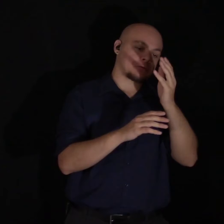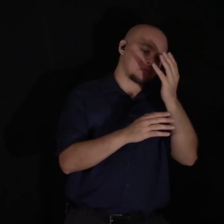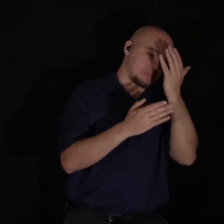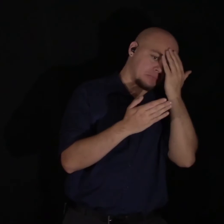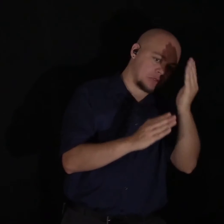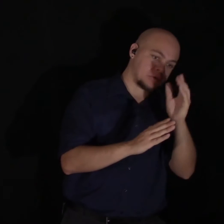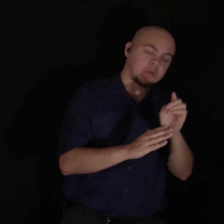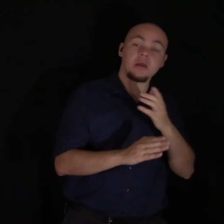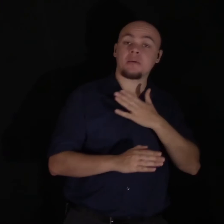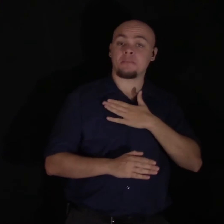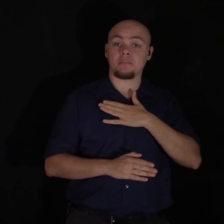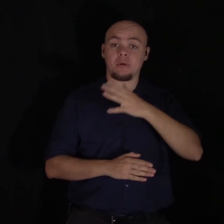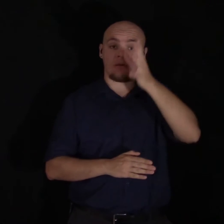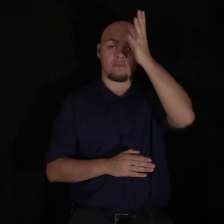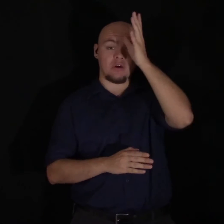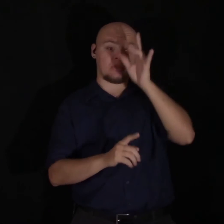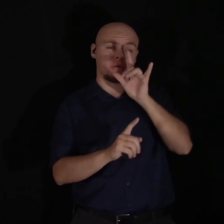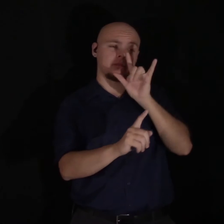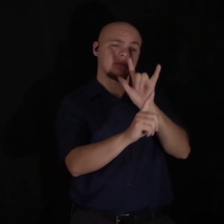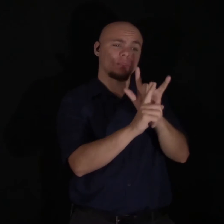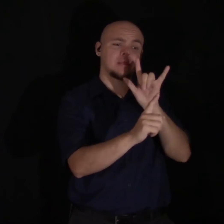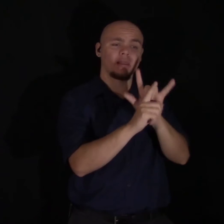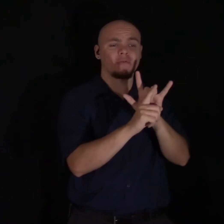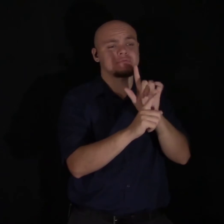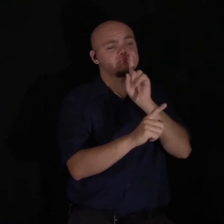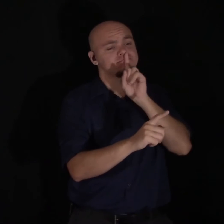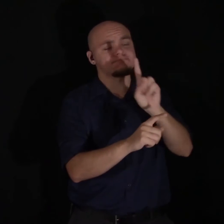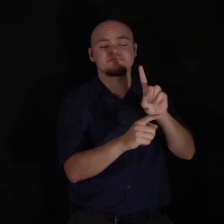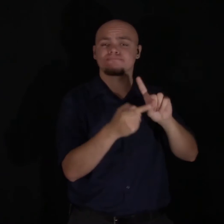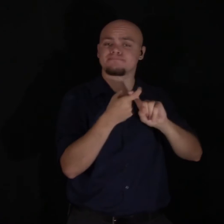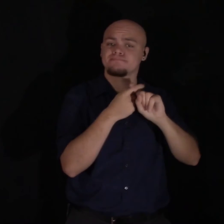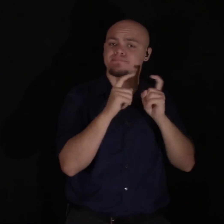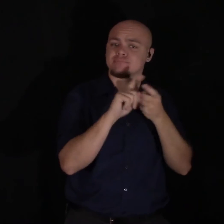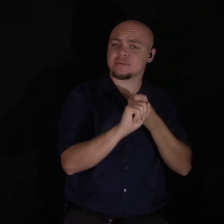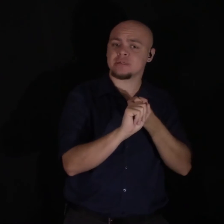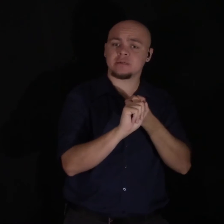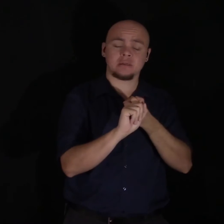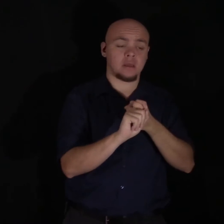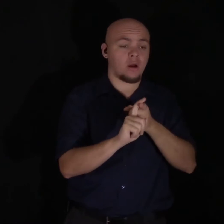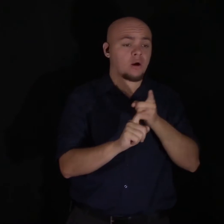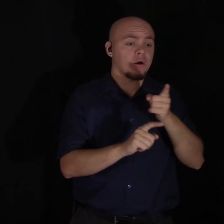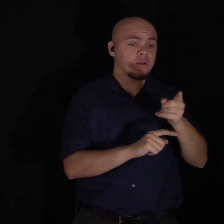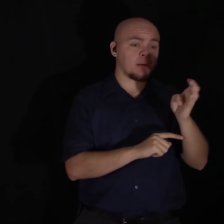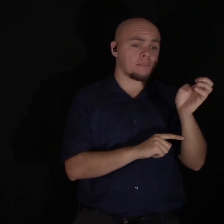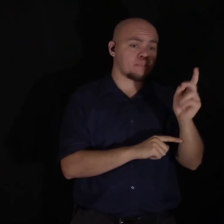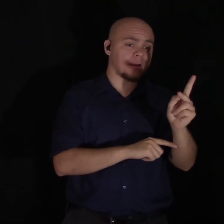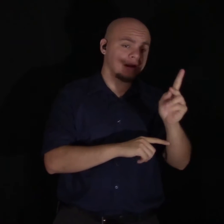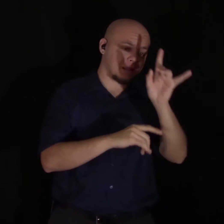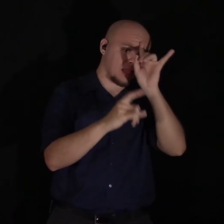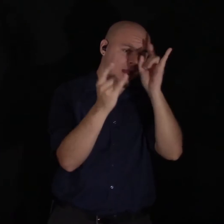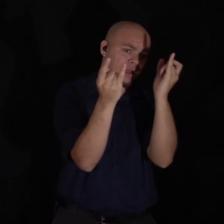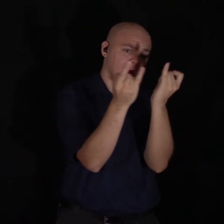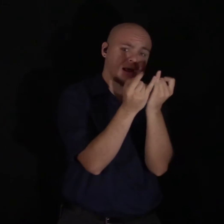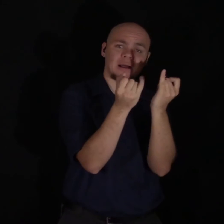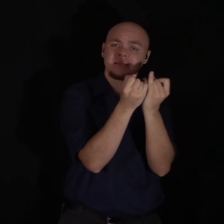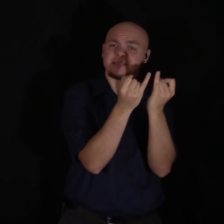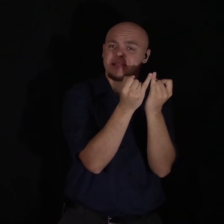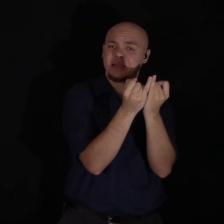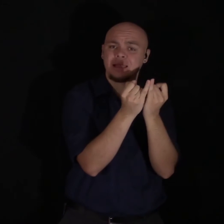loved Beaufort with the truest friendship, and was deeply grieved by his retreat into these unfortunate circumstances.